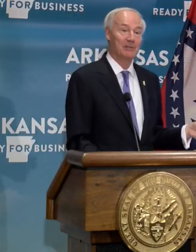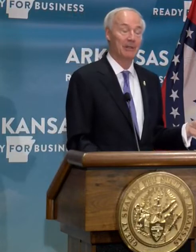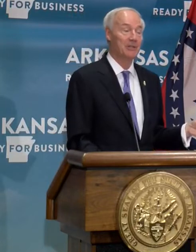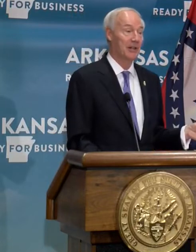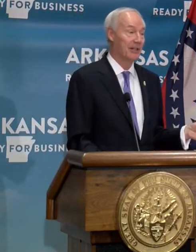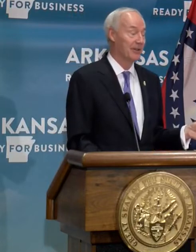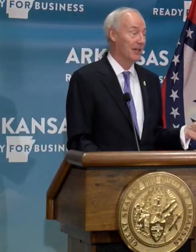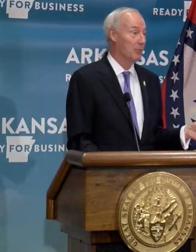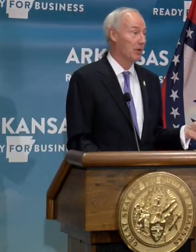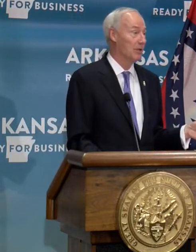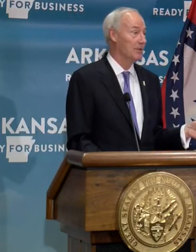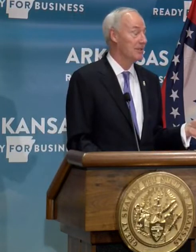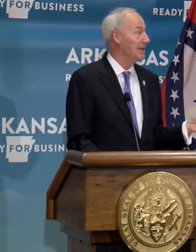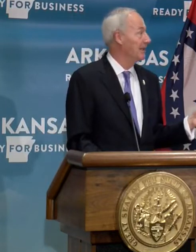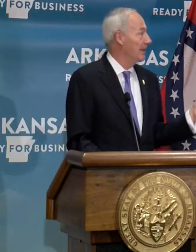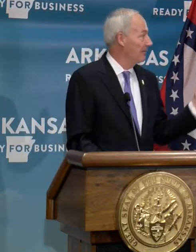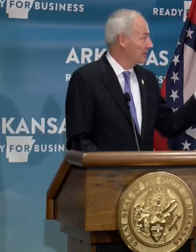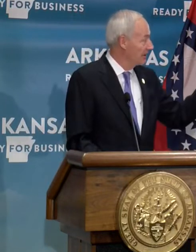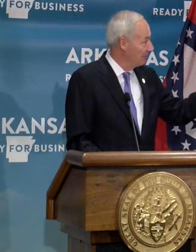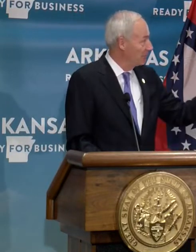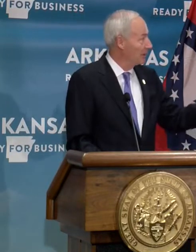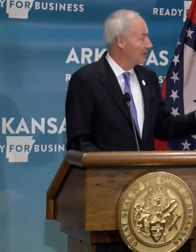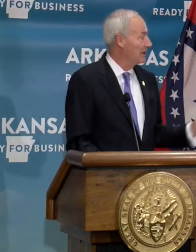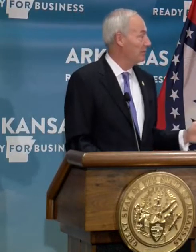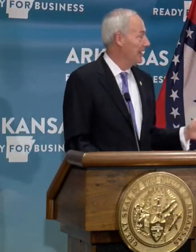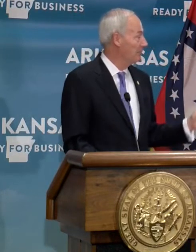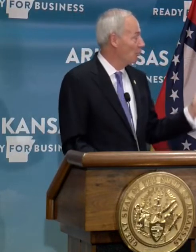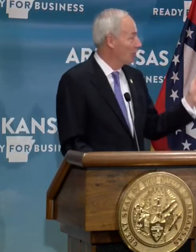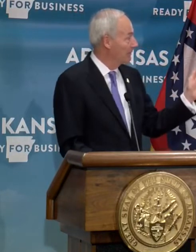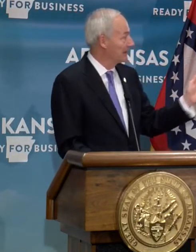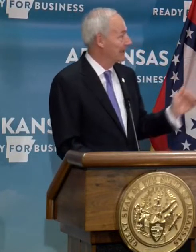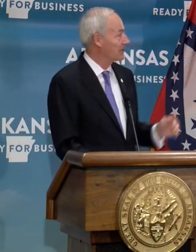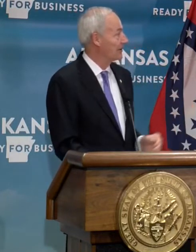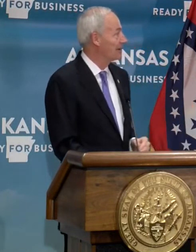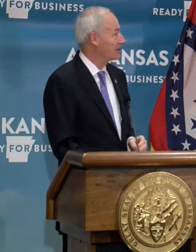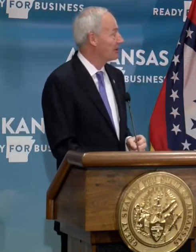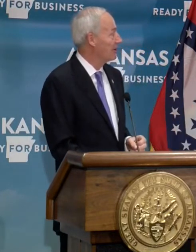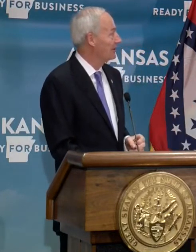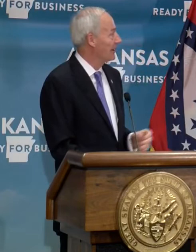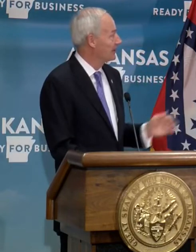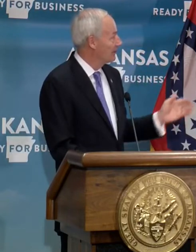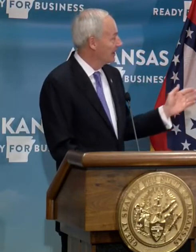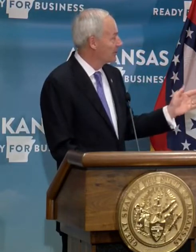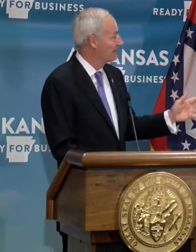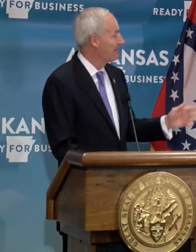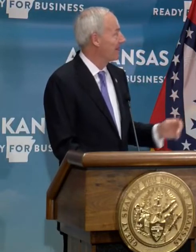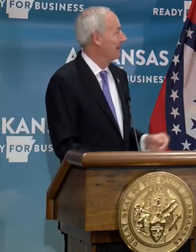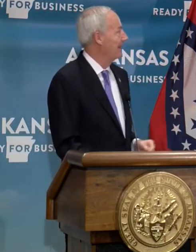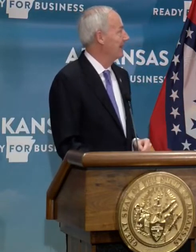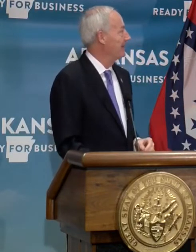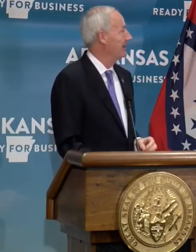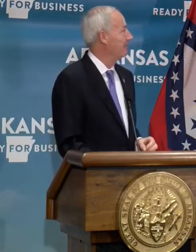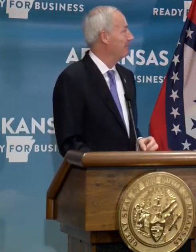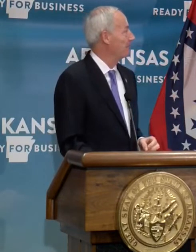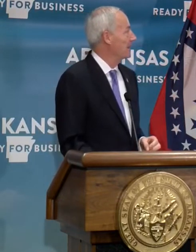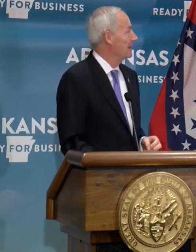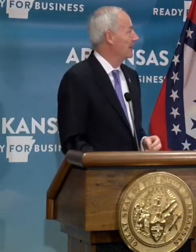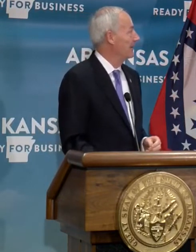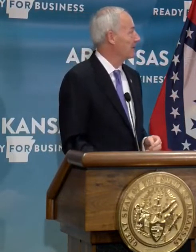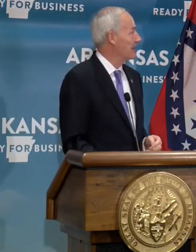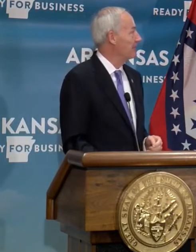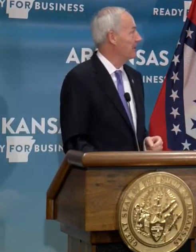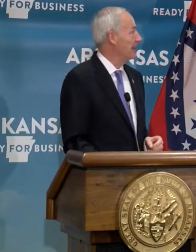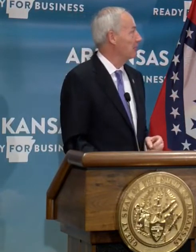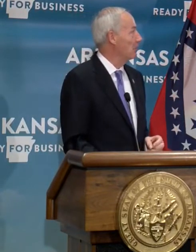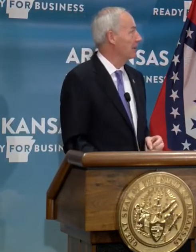for our hospitals, our healthcare workers. Obviously, we want it to go down more, but that's a start in the right direction. And then